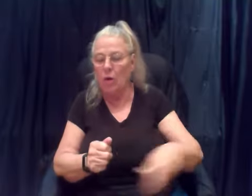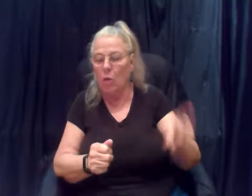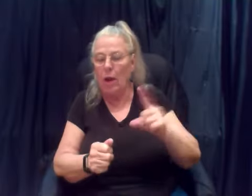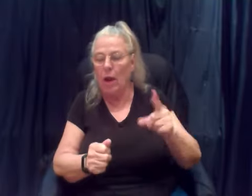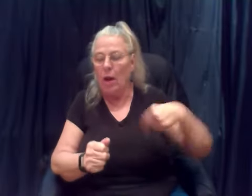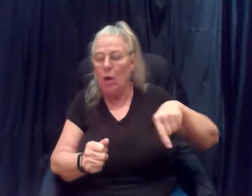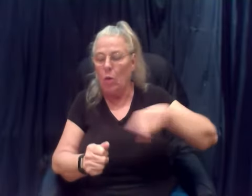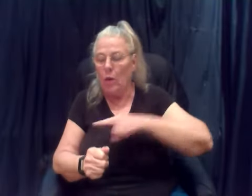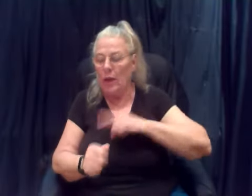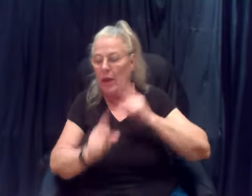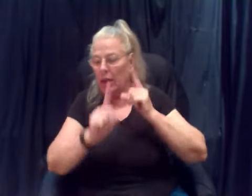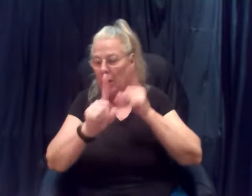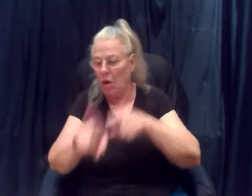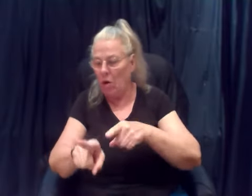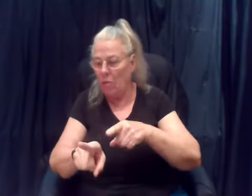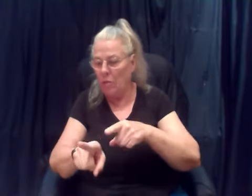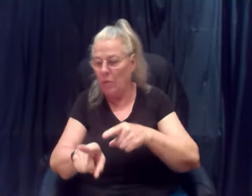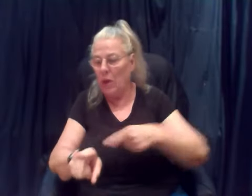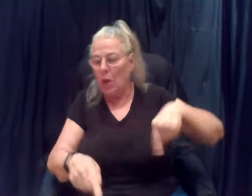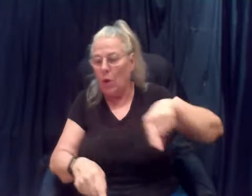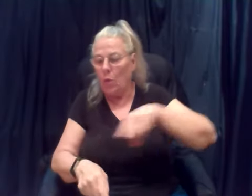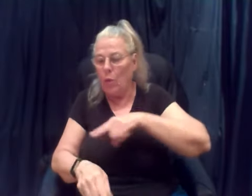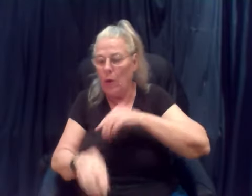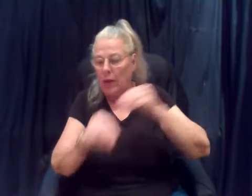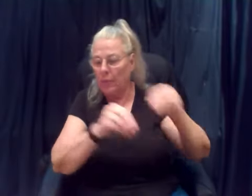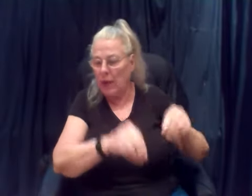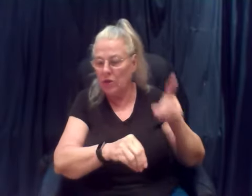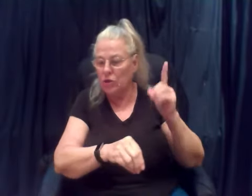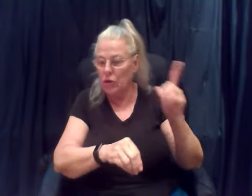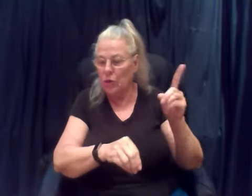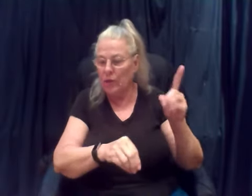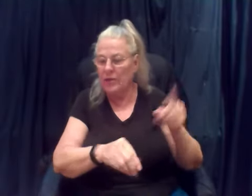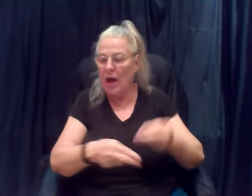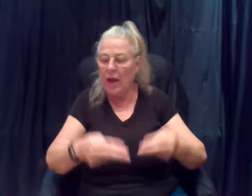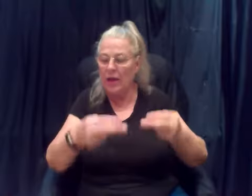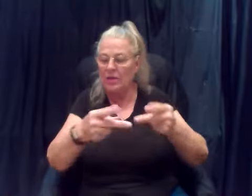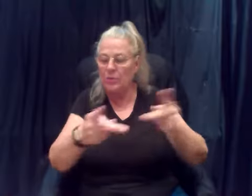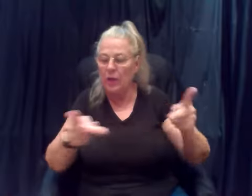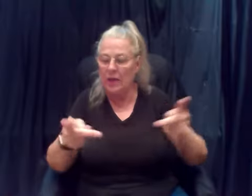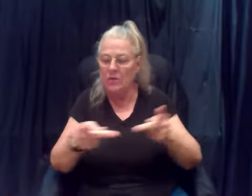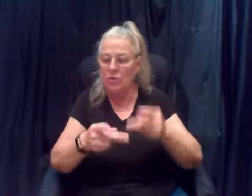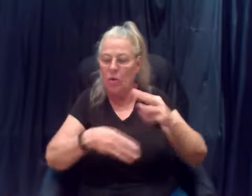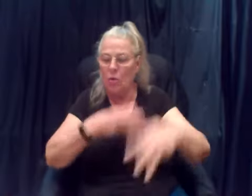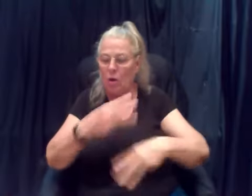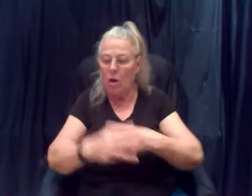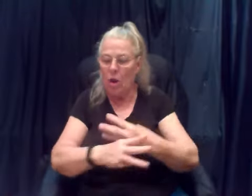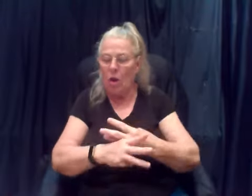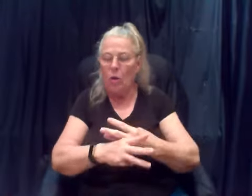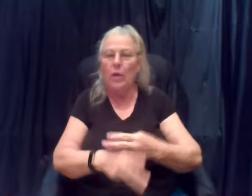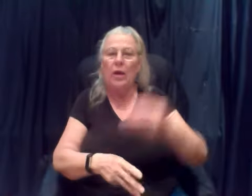everywhere we go, we place you at the highest place so the world